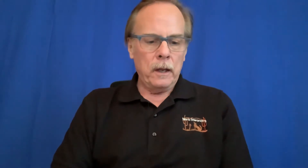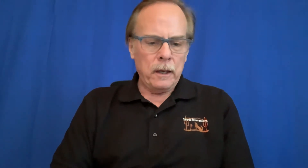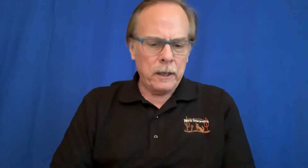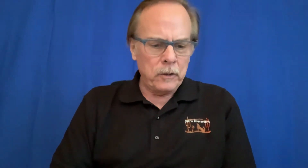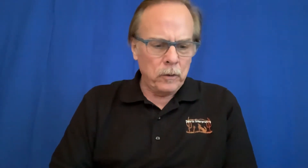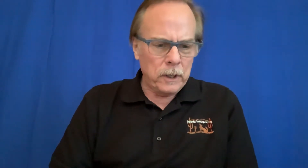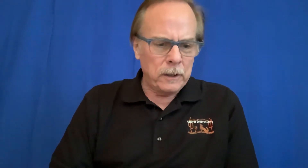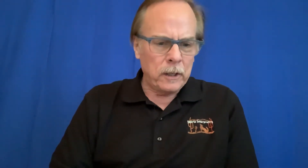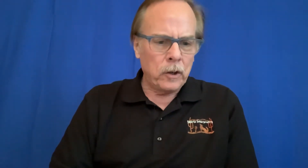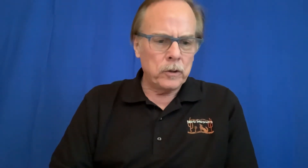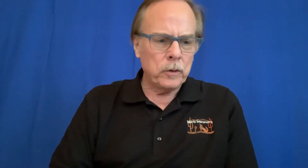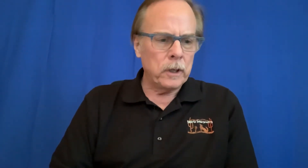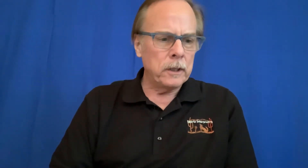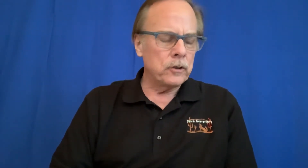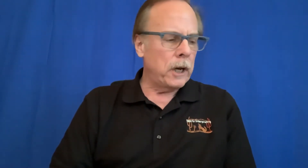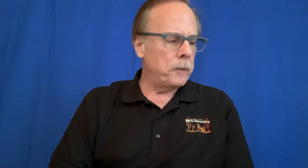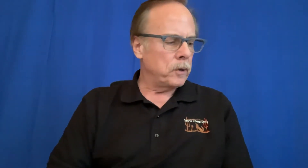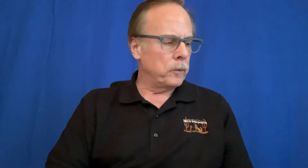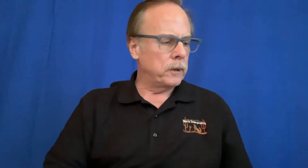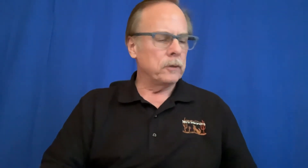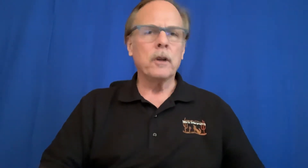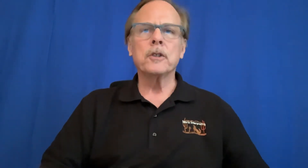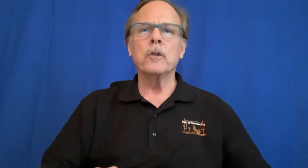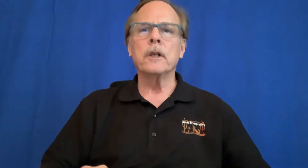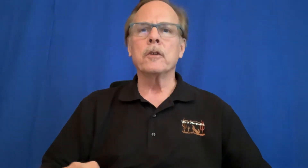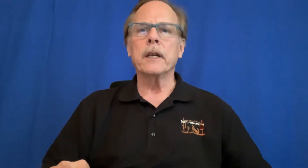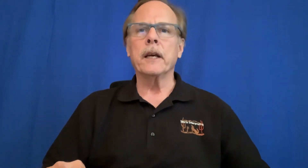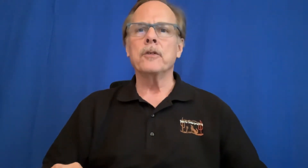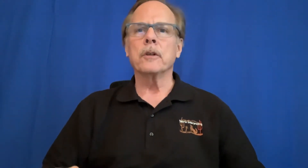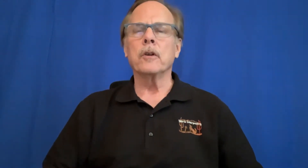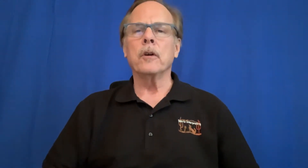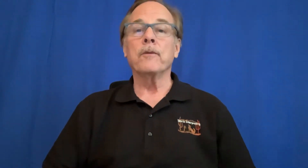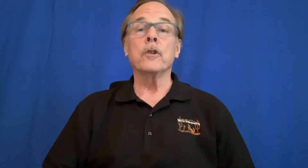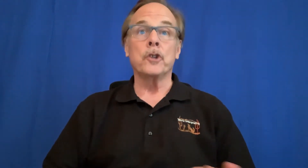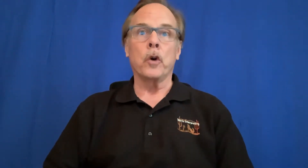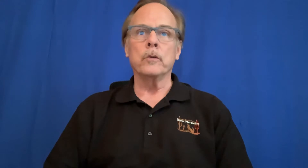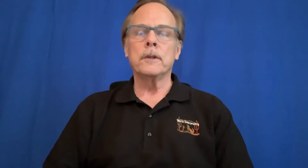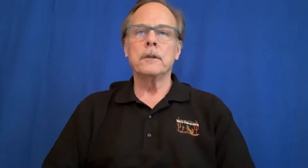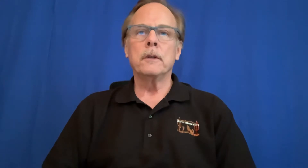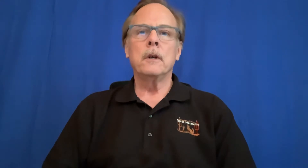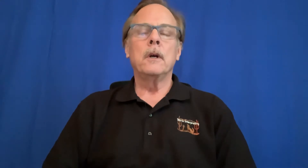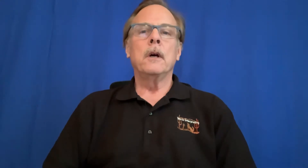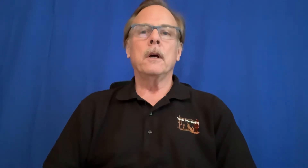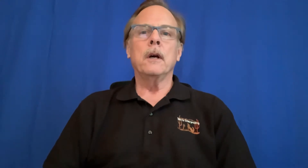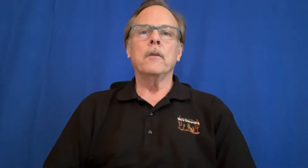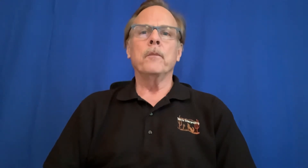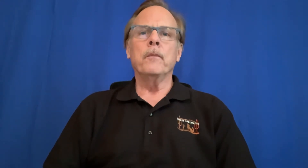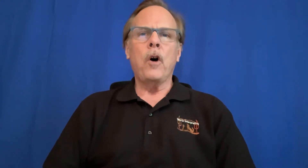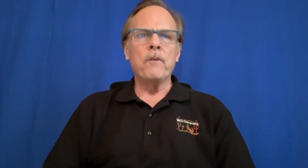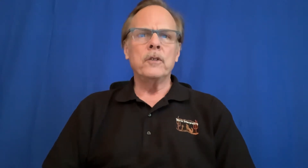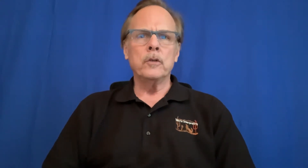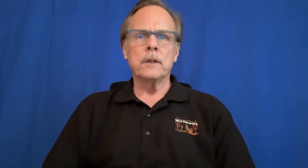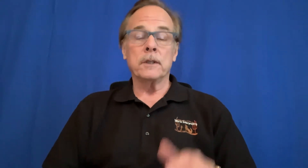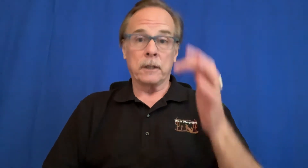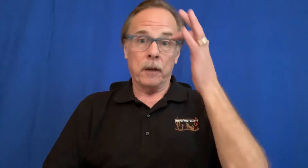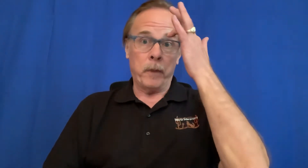And I don't think they go to it in this chapter, but there's also another negation called for don't, often used as a